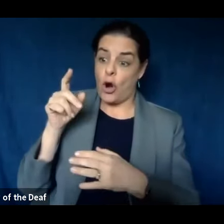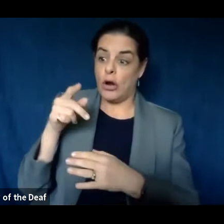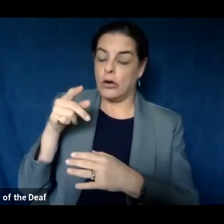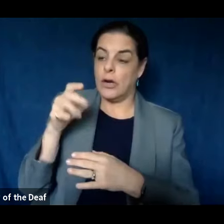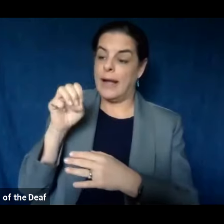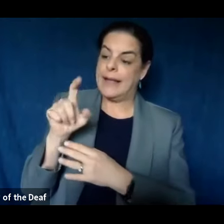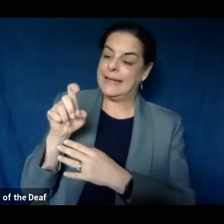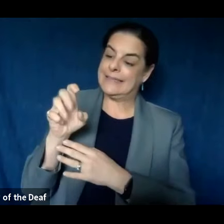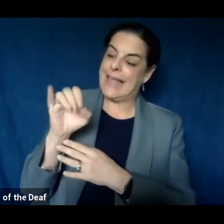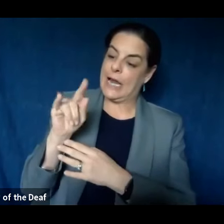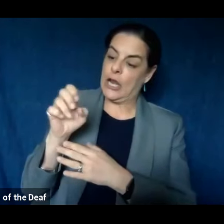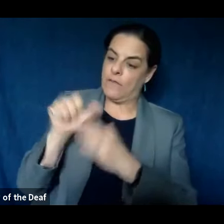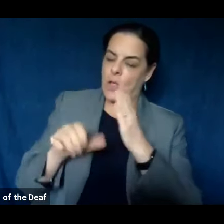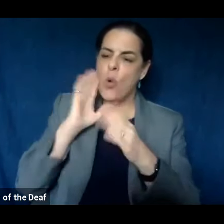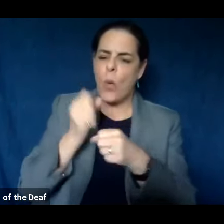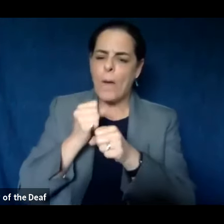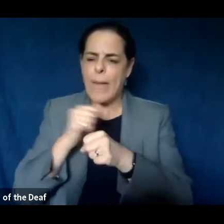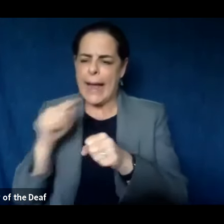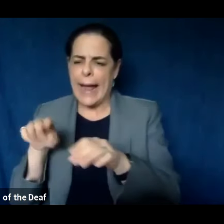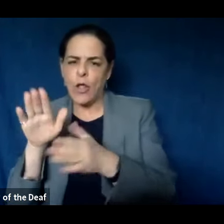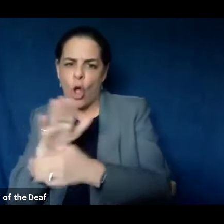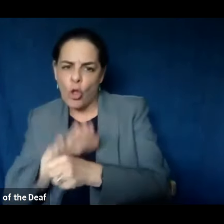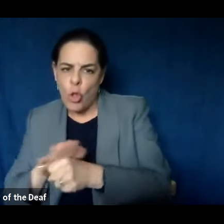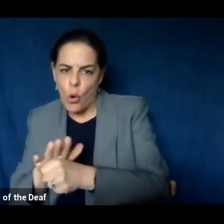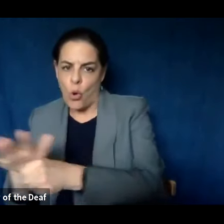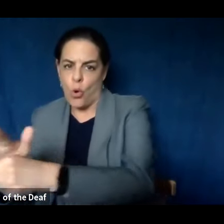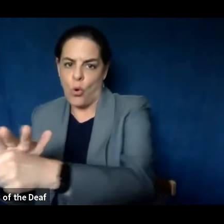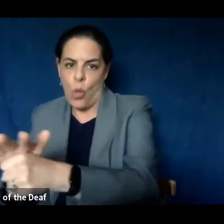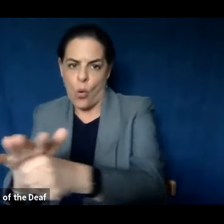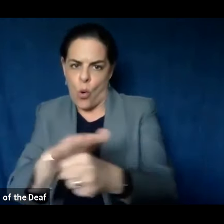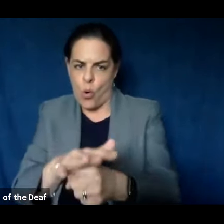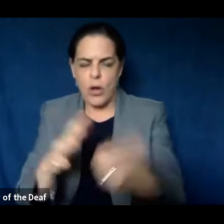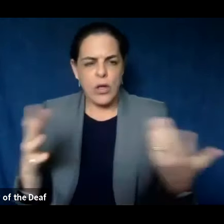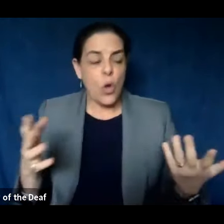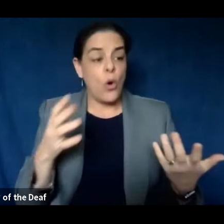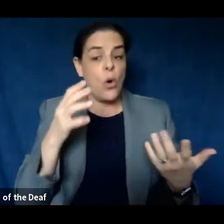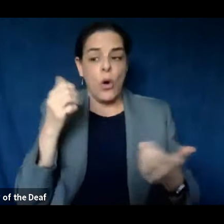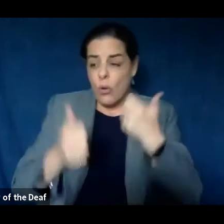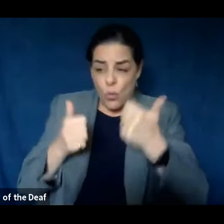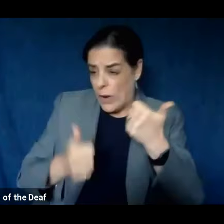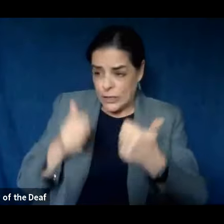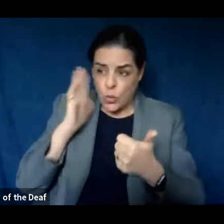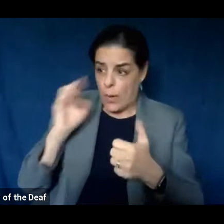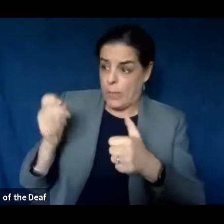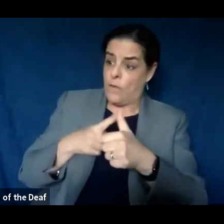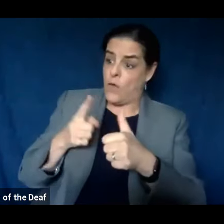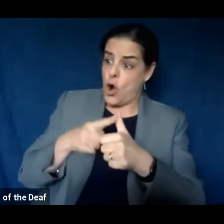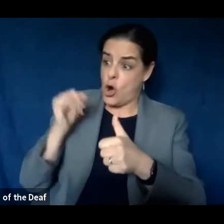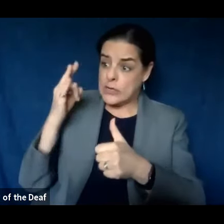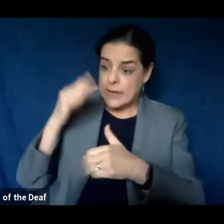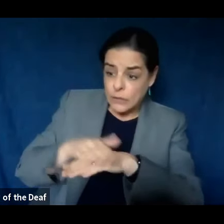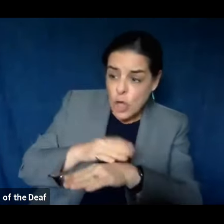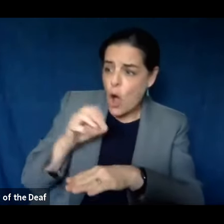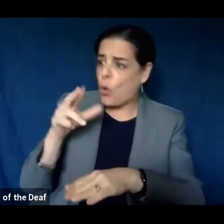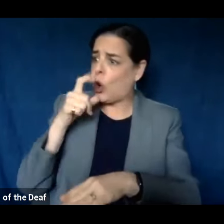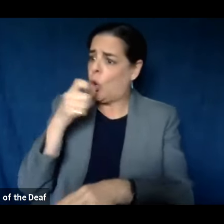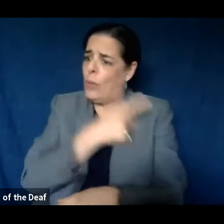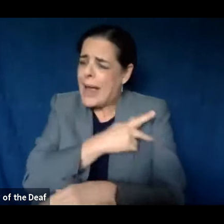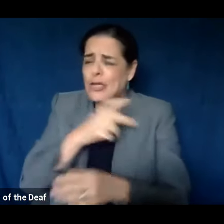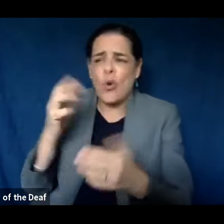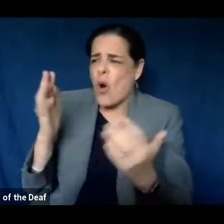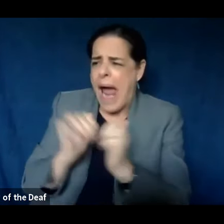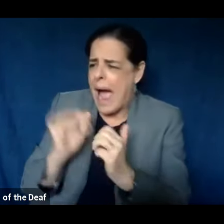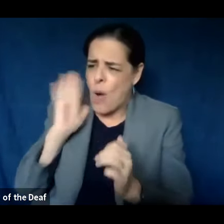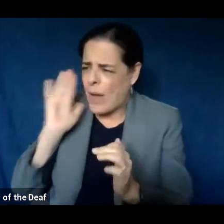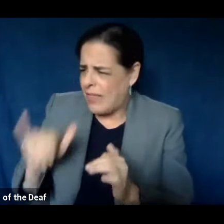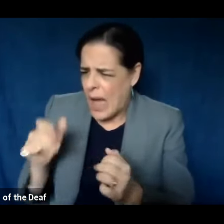level. What's the plan here? If this is a gradual process, which procedures go first or which patients? So the